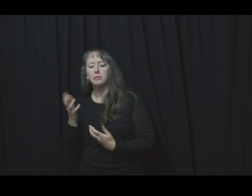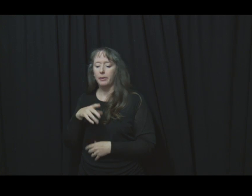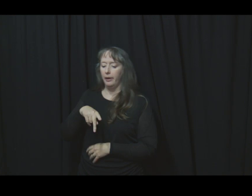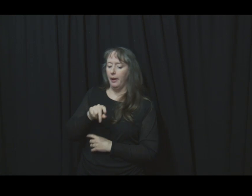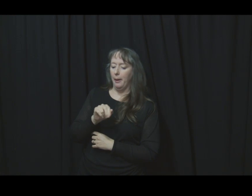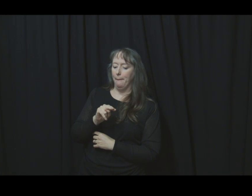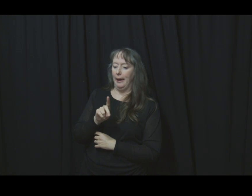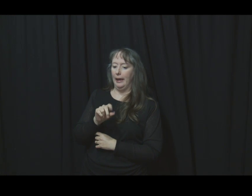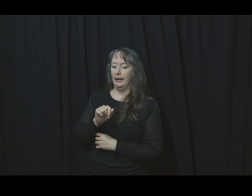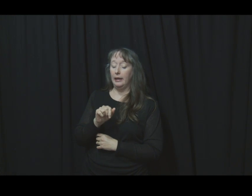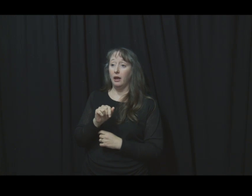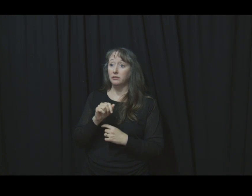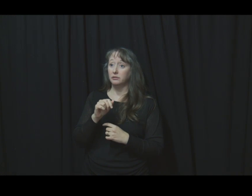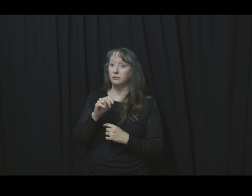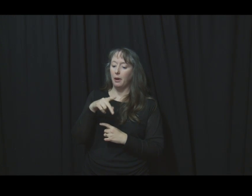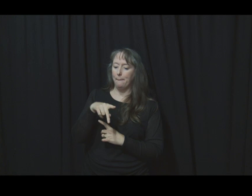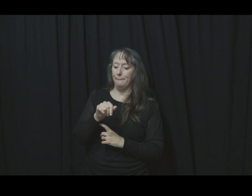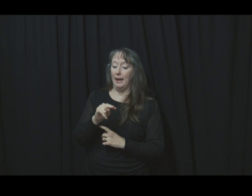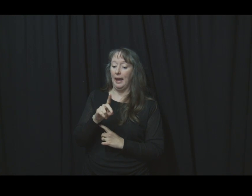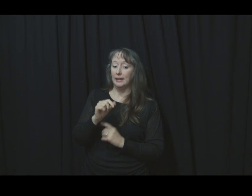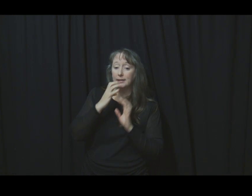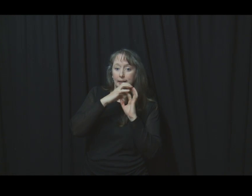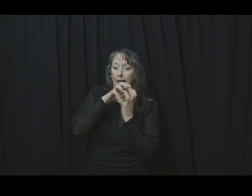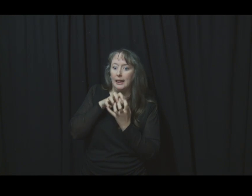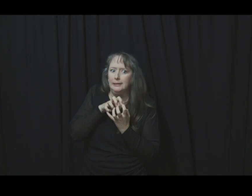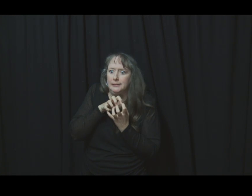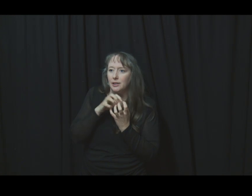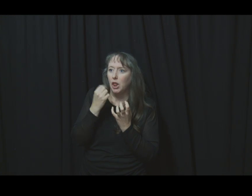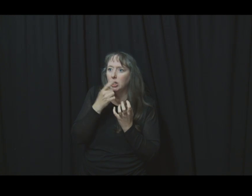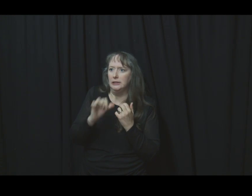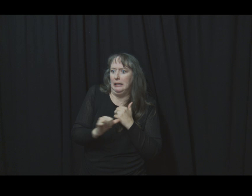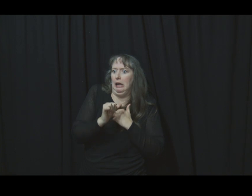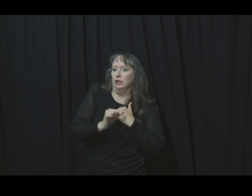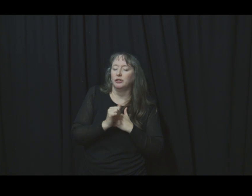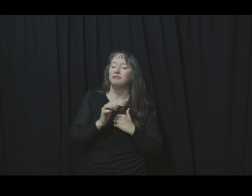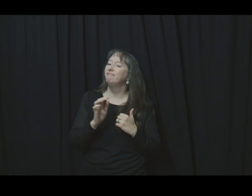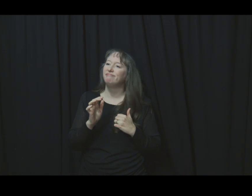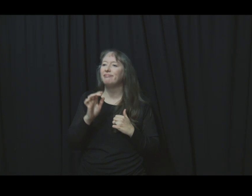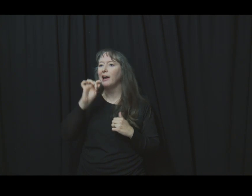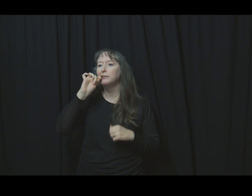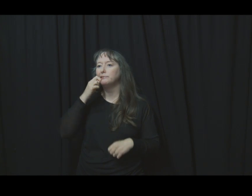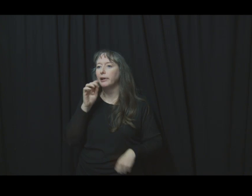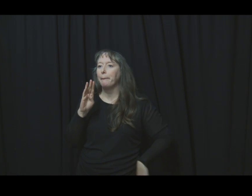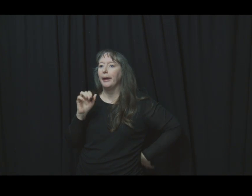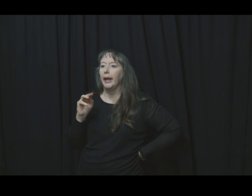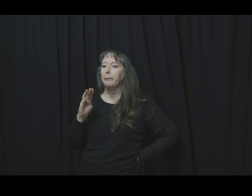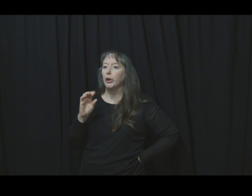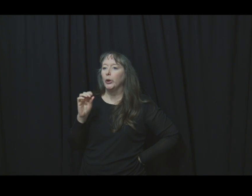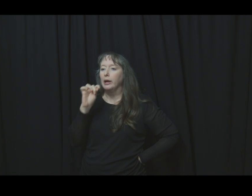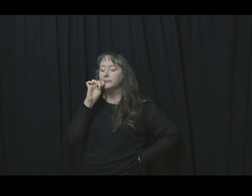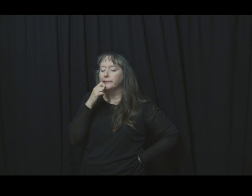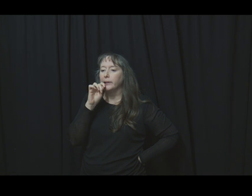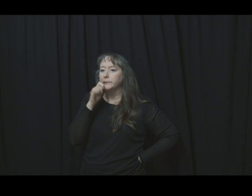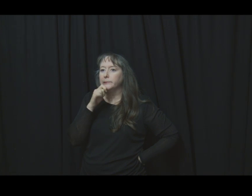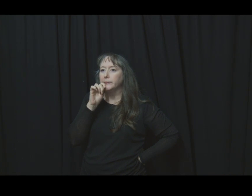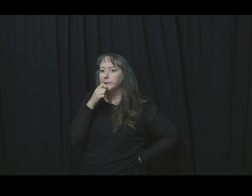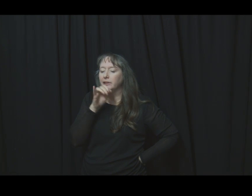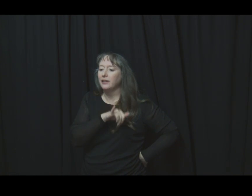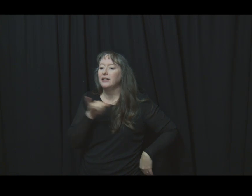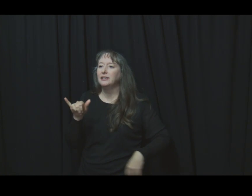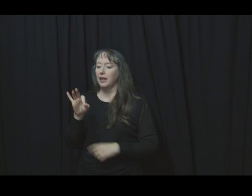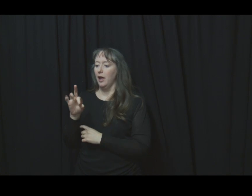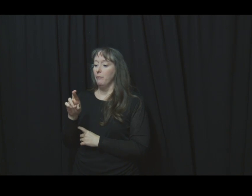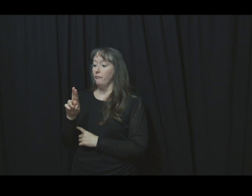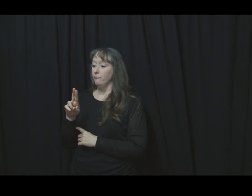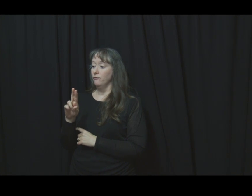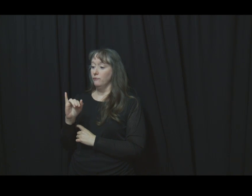mainly bamboo. The little fruit bat in Australia has really sharp teeth, looks like a savage little creature, and it rips into fruit.